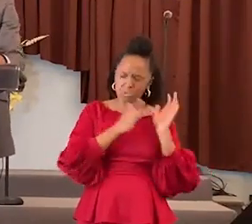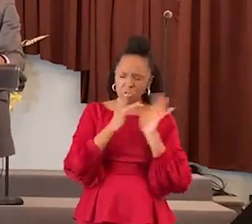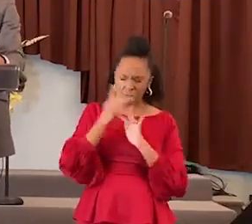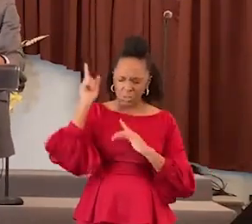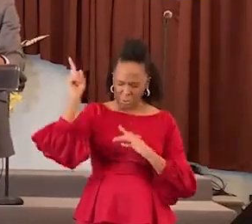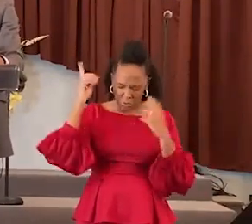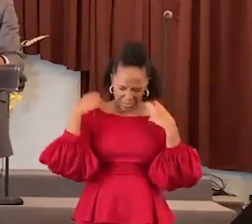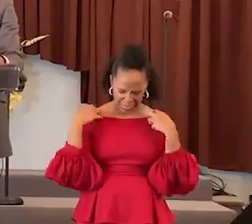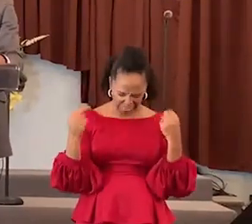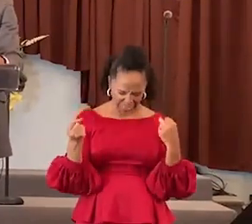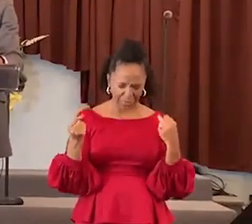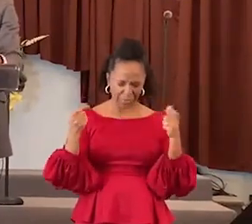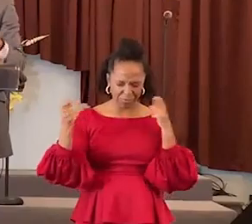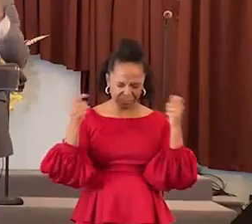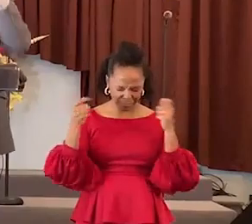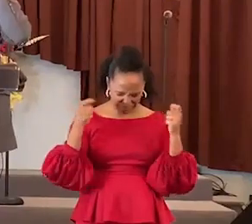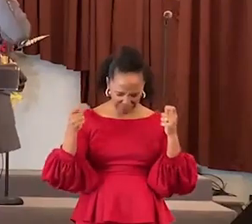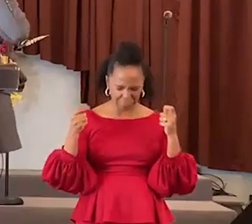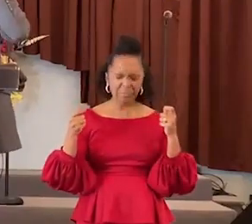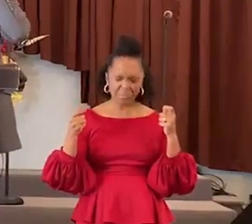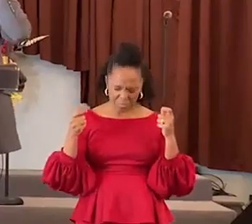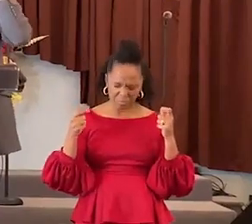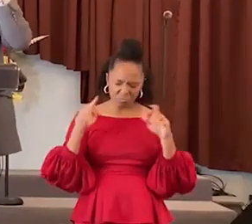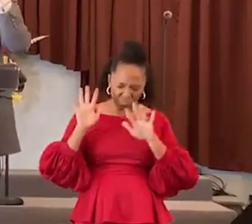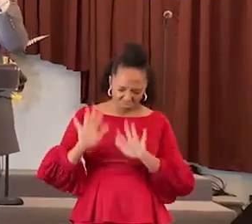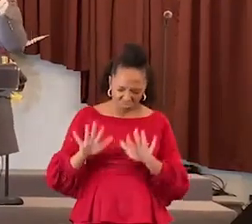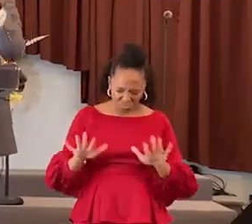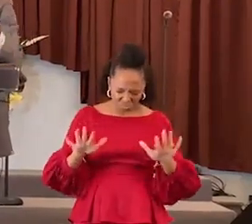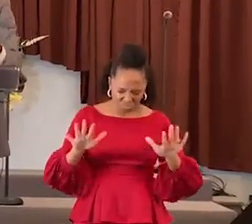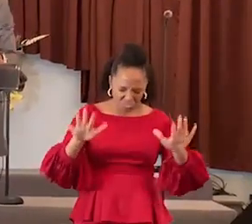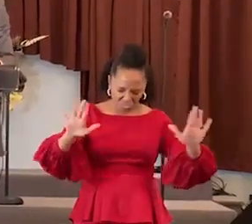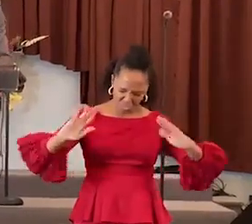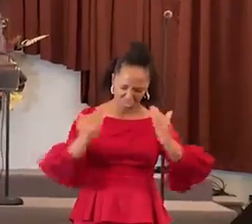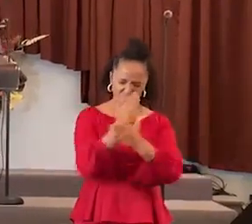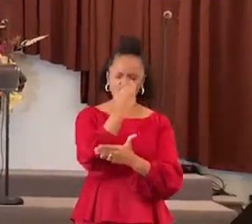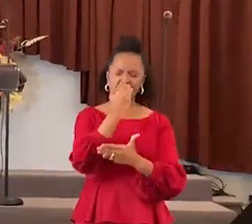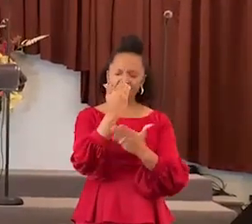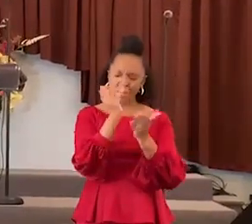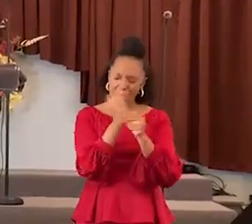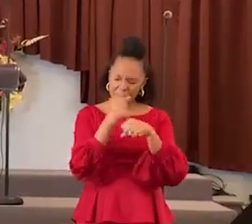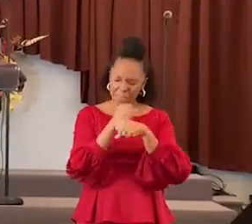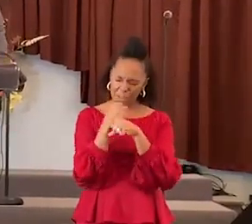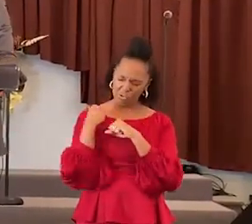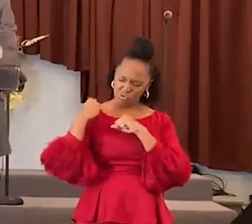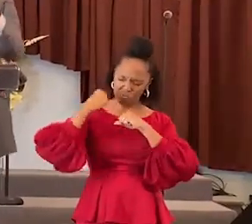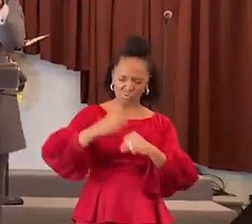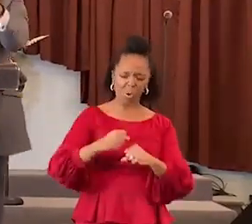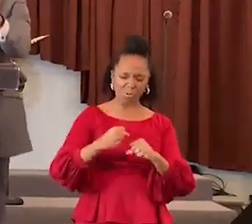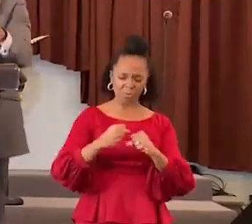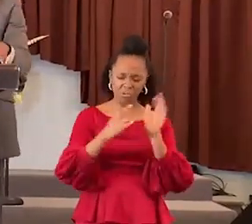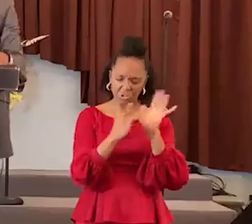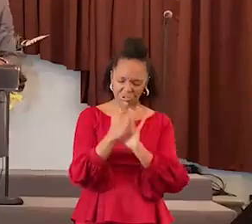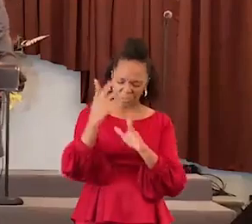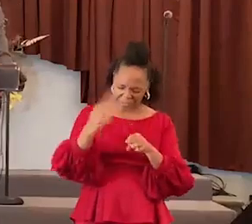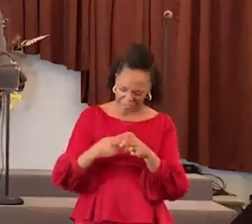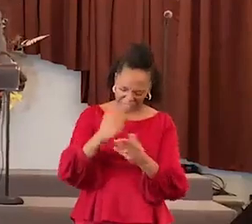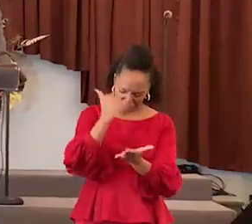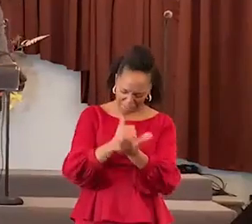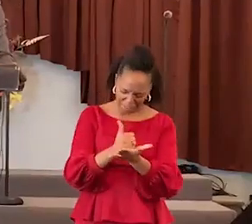Lord. Move like never before. Strengthen. Set free. In Jesus' name. If you pray that